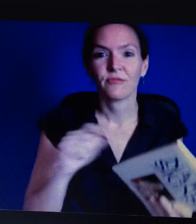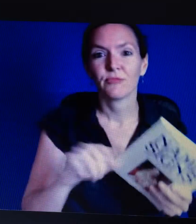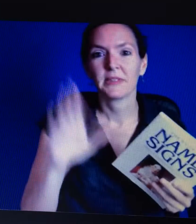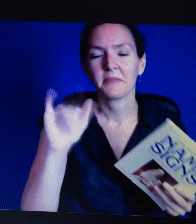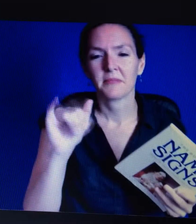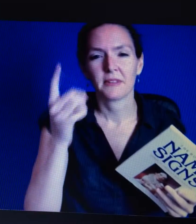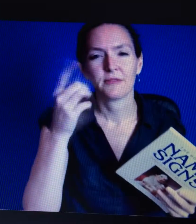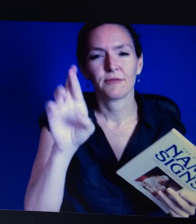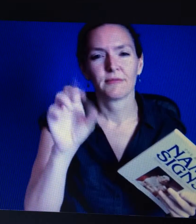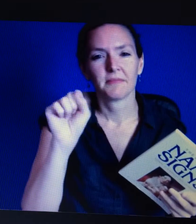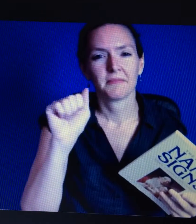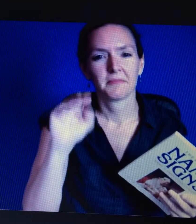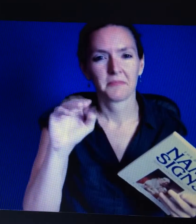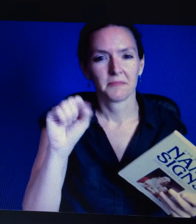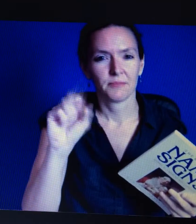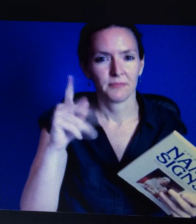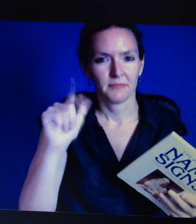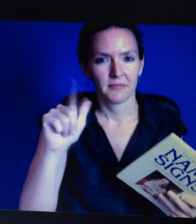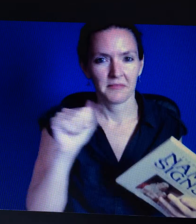by Rachel